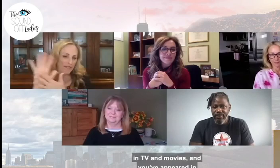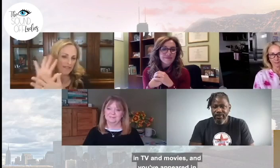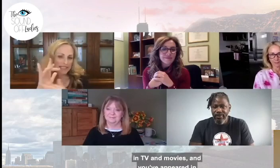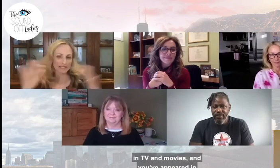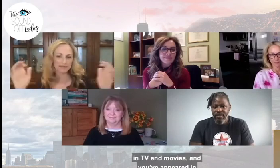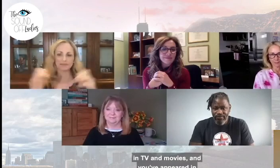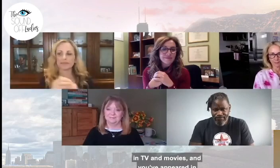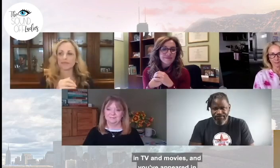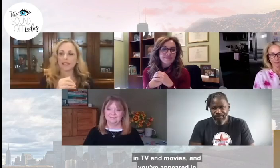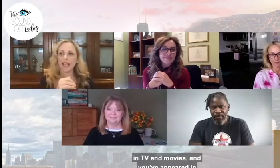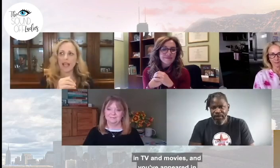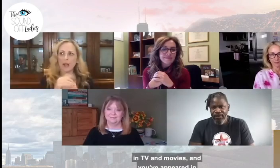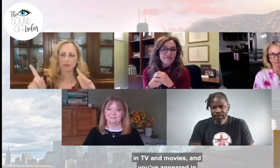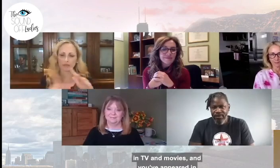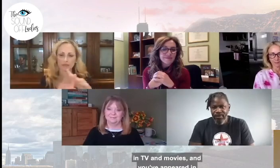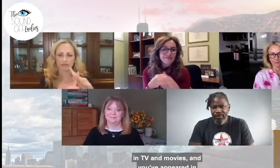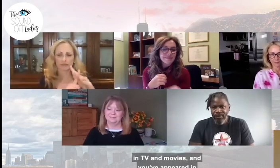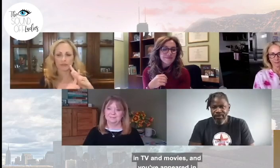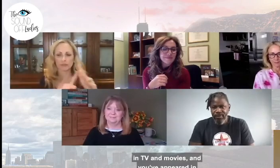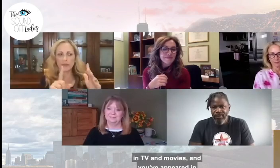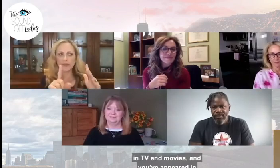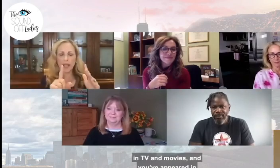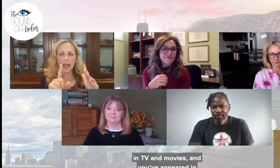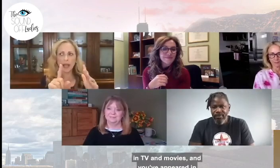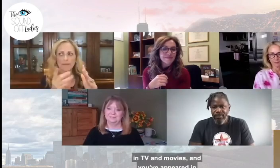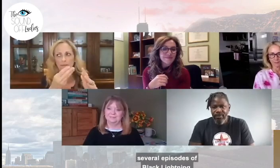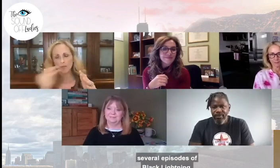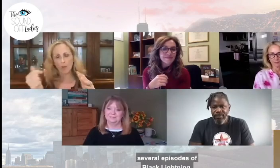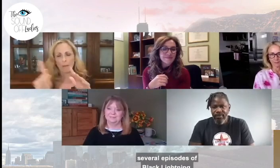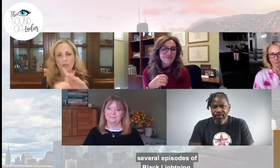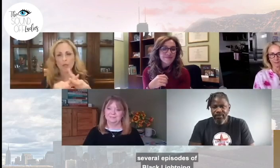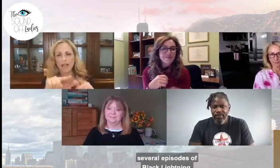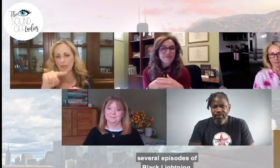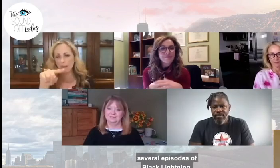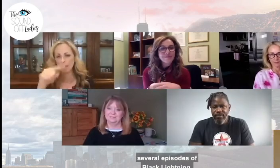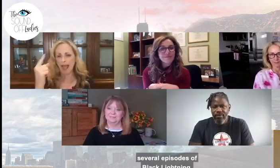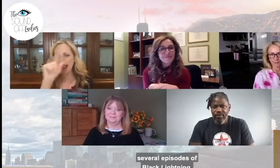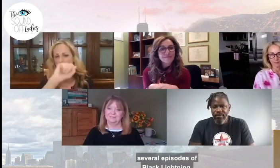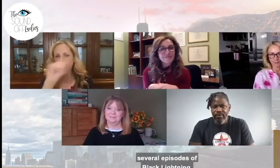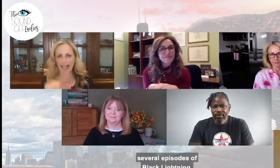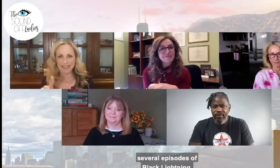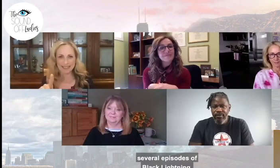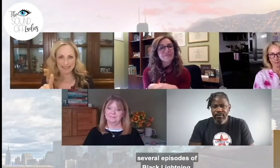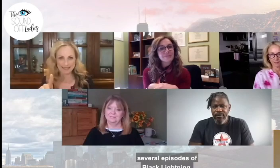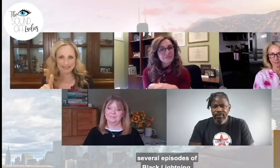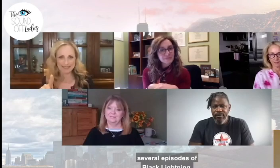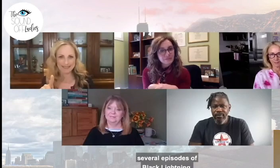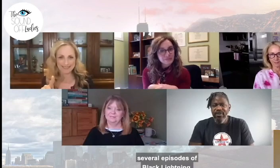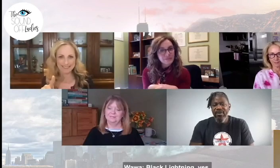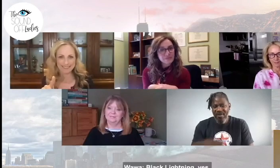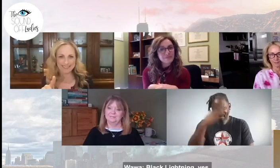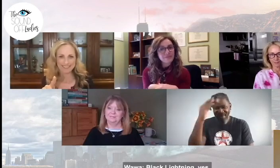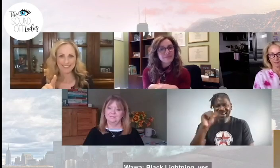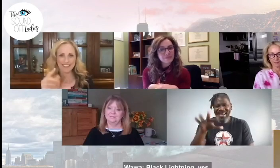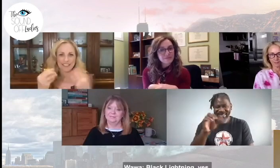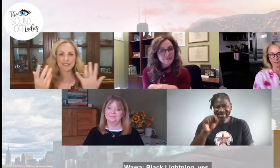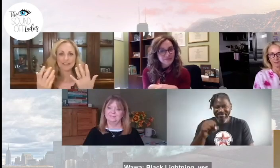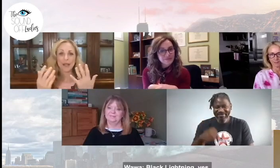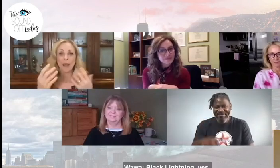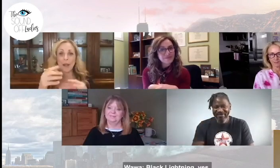And you've done very many appearances in TV, and you also played in a couple